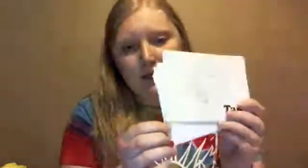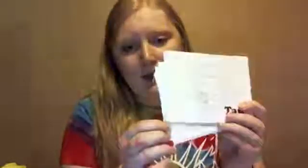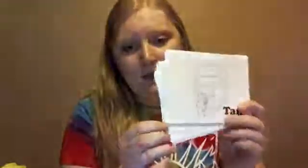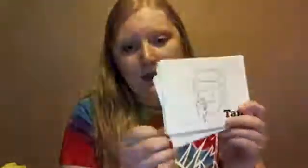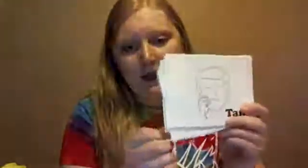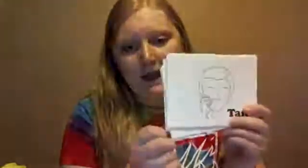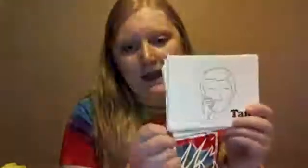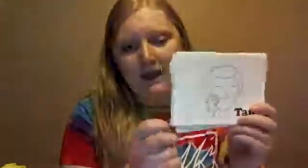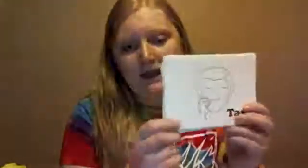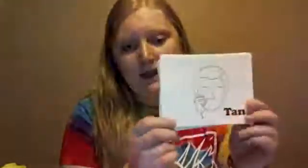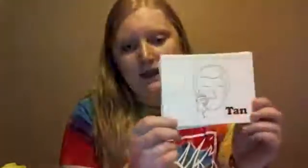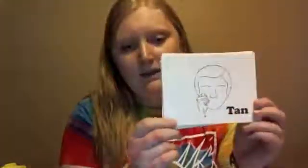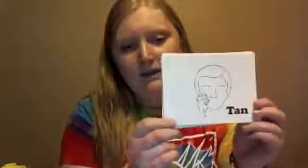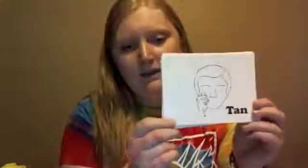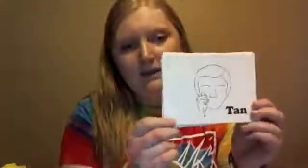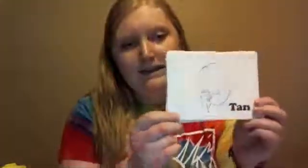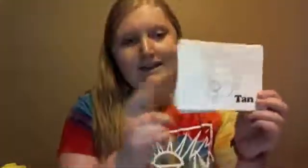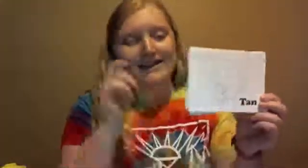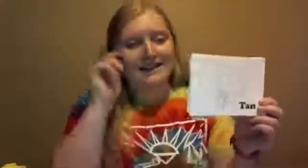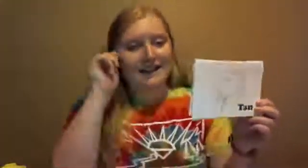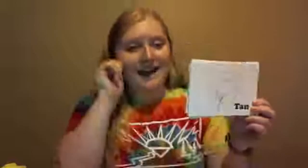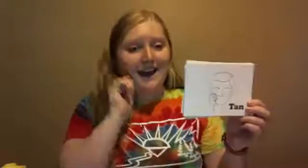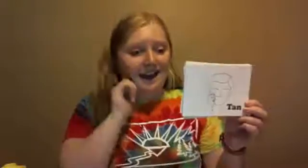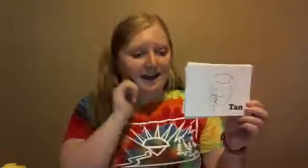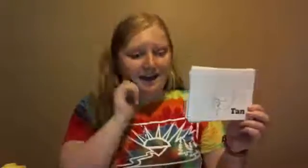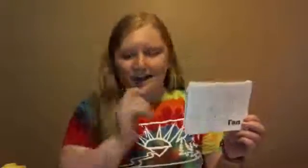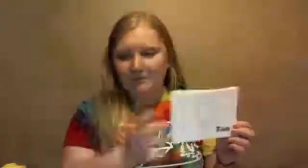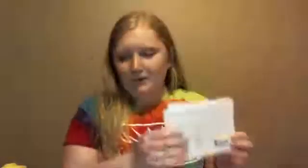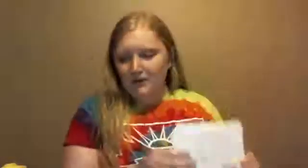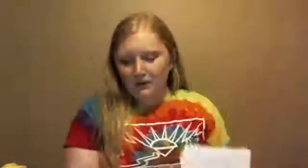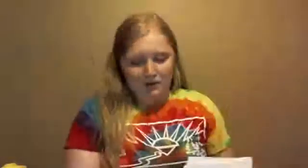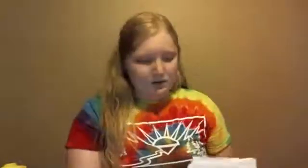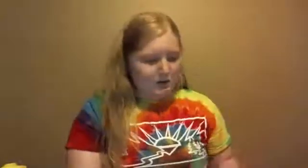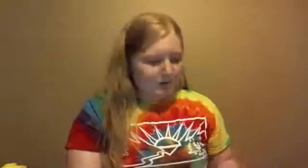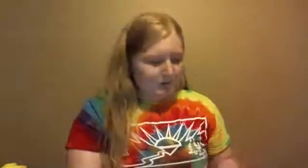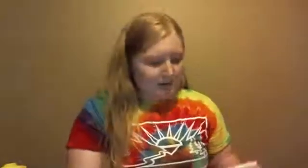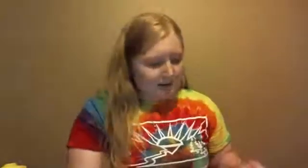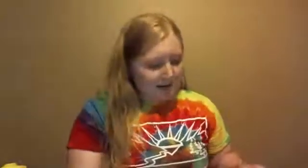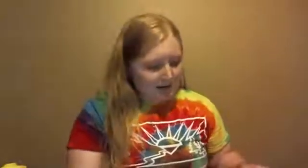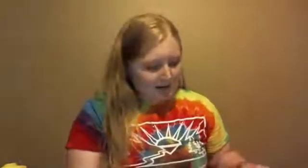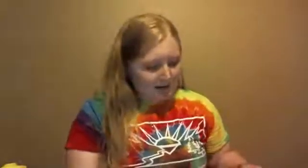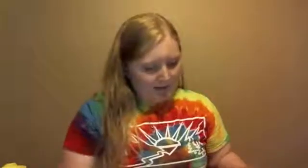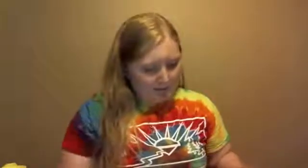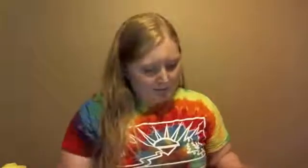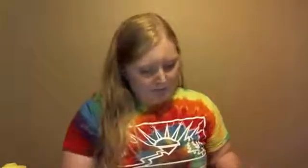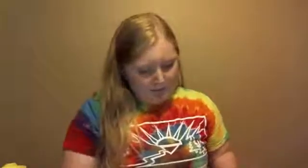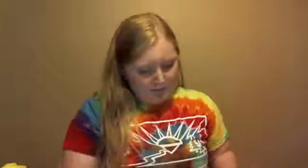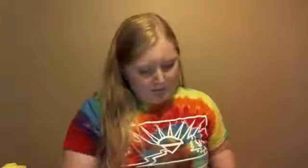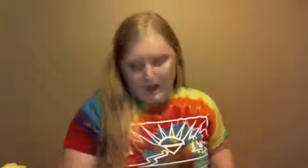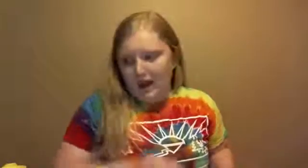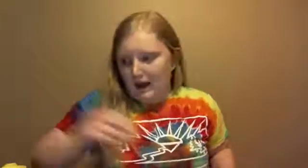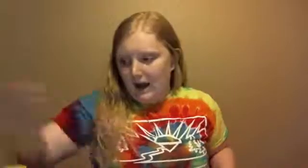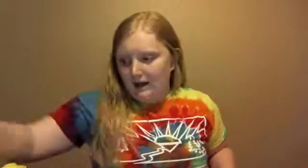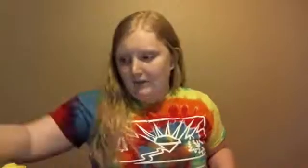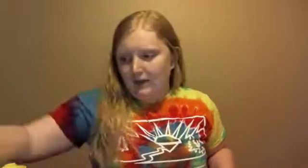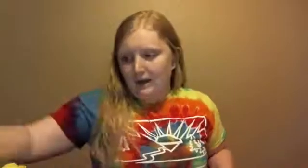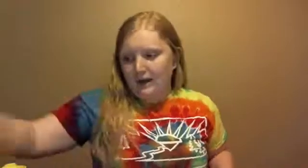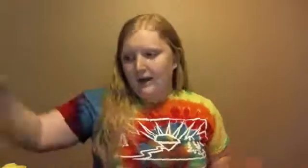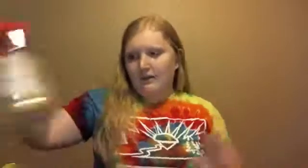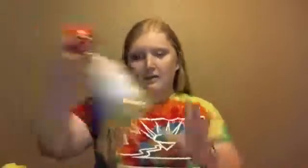Now we have tan. So for tan, I kind of already have them